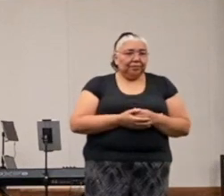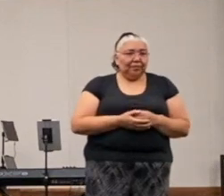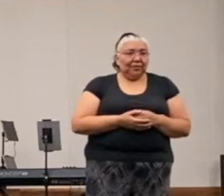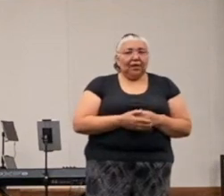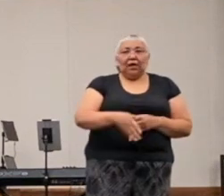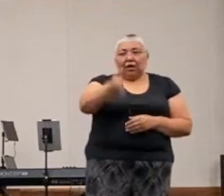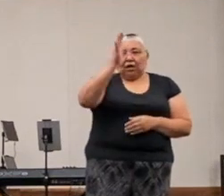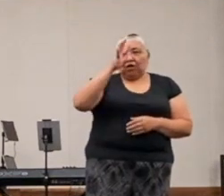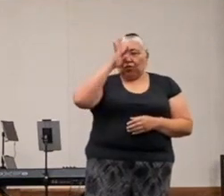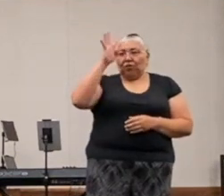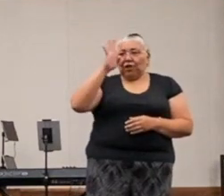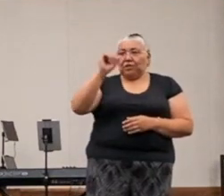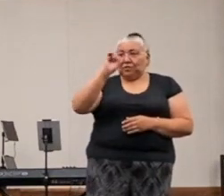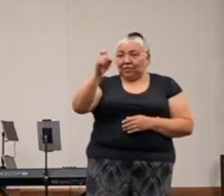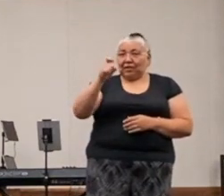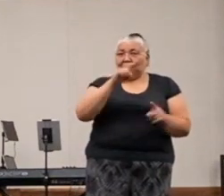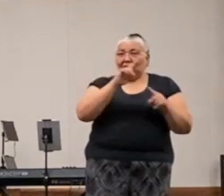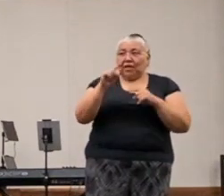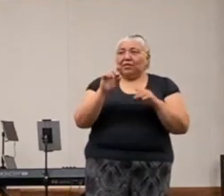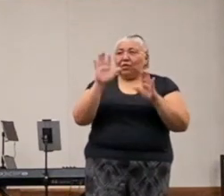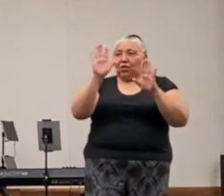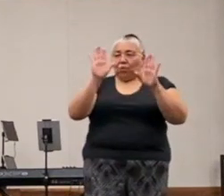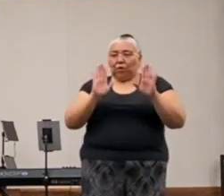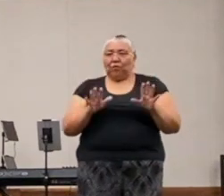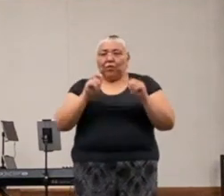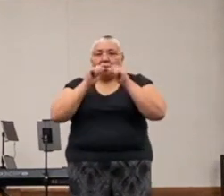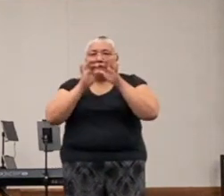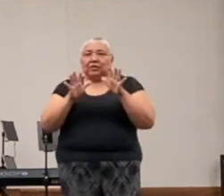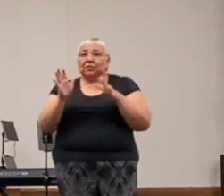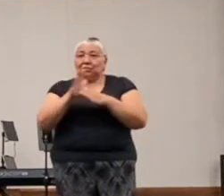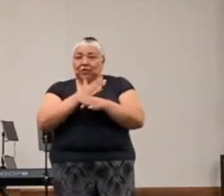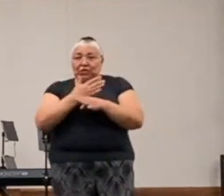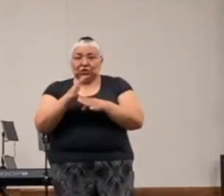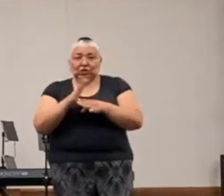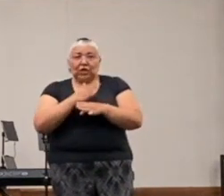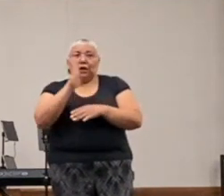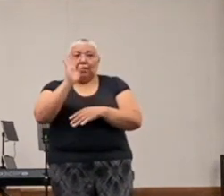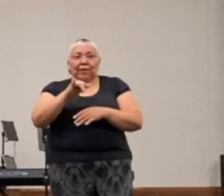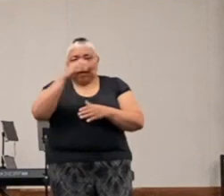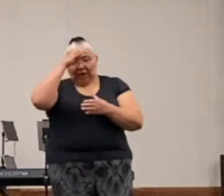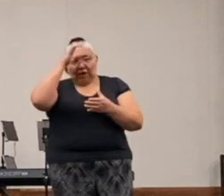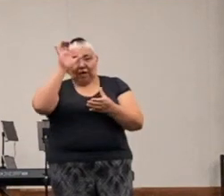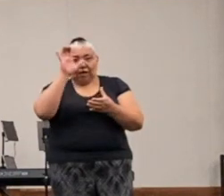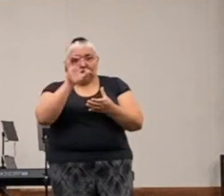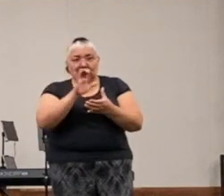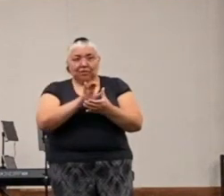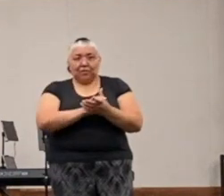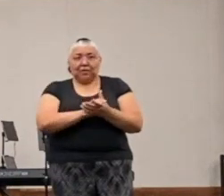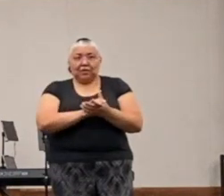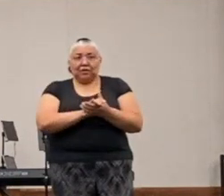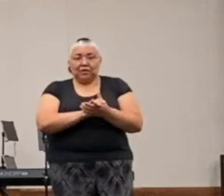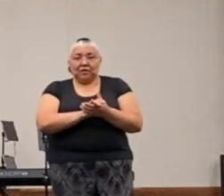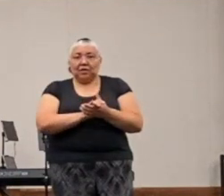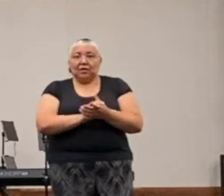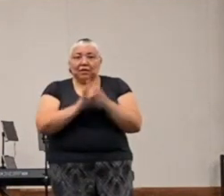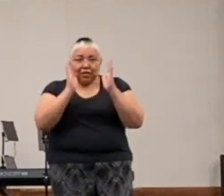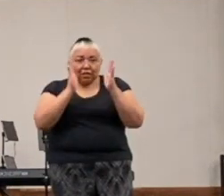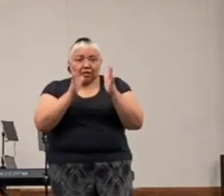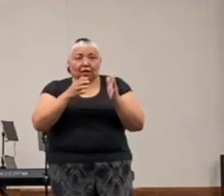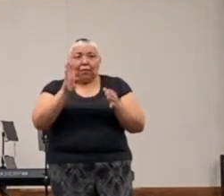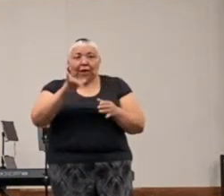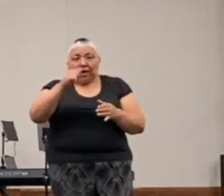God created sex as a wonderful blessing to be shared by a husband. Listen to me. By